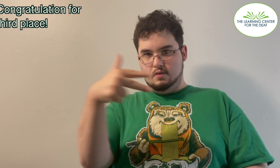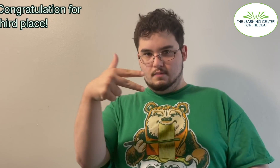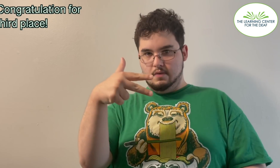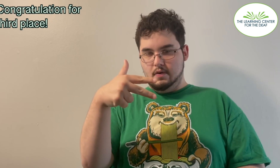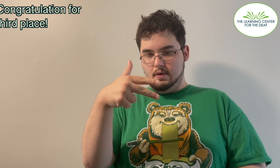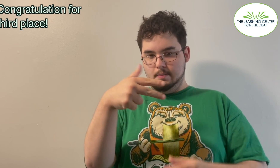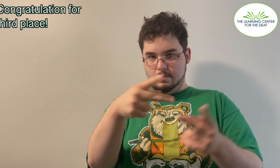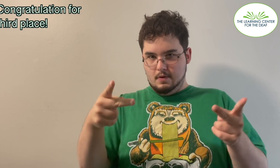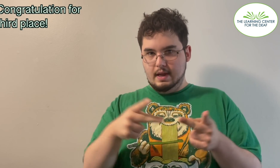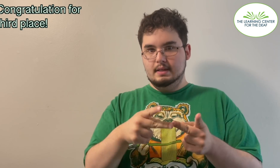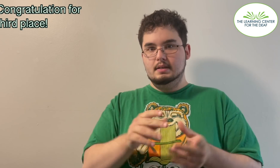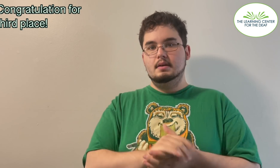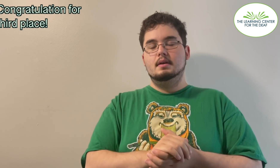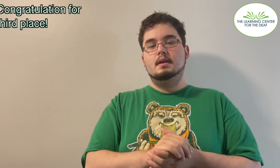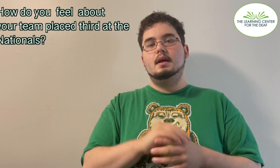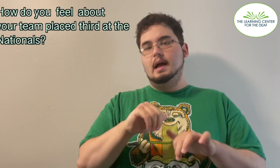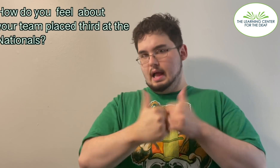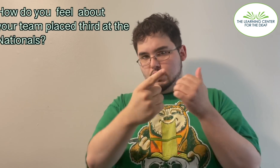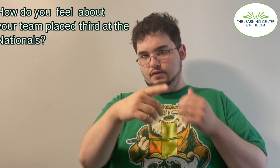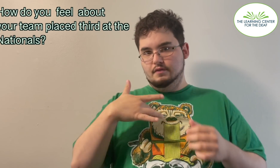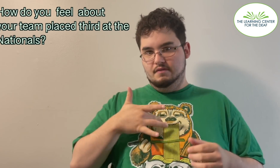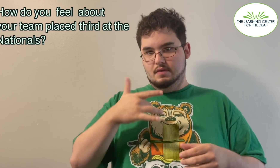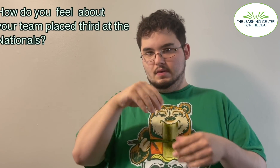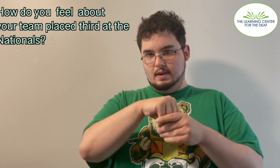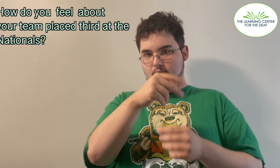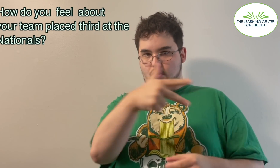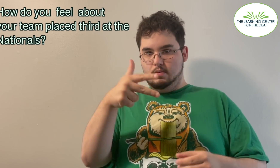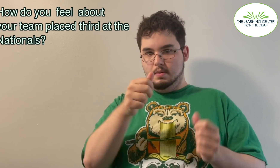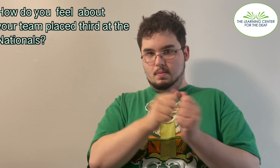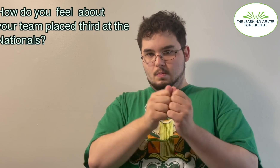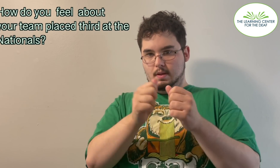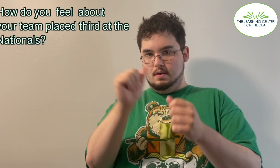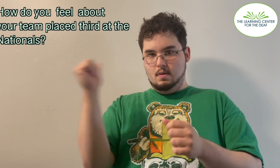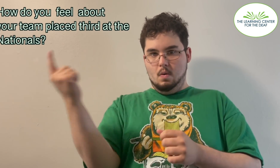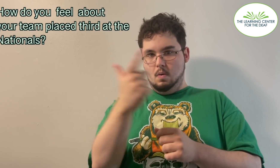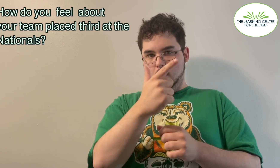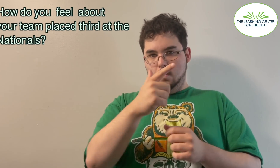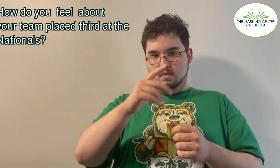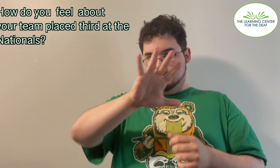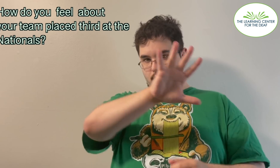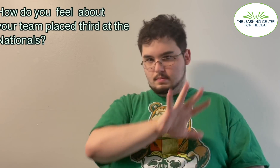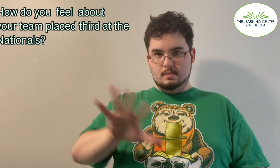Congratulations for coming in third place. How do you feel about your team placing third at nationals?